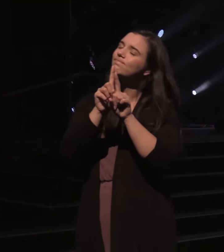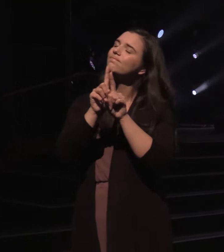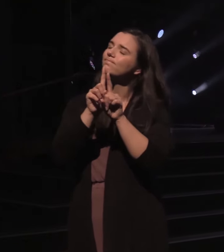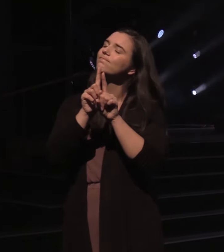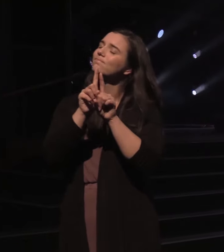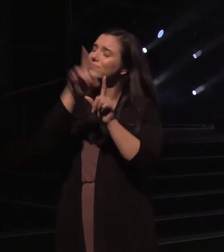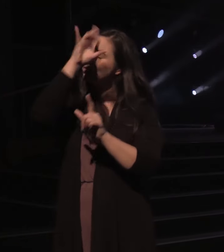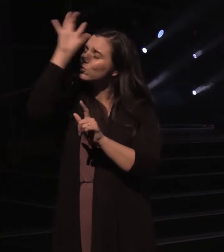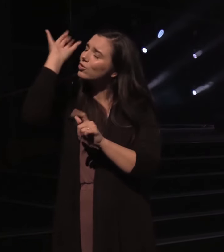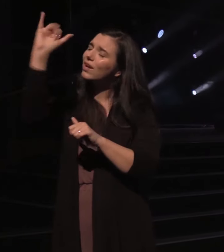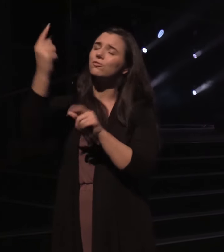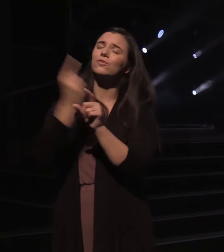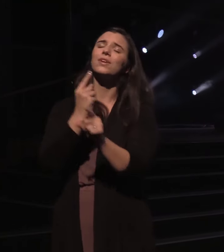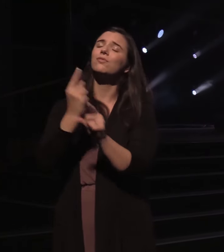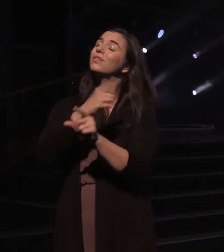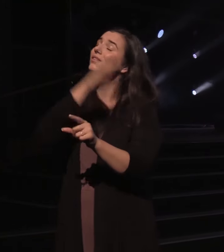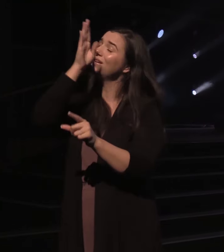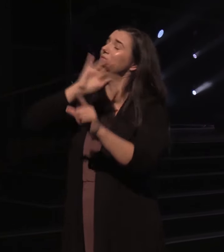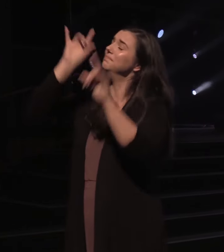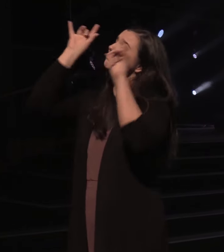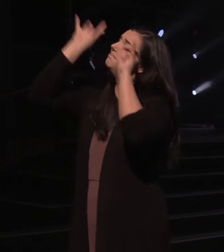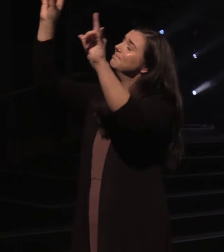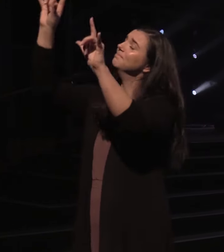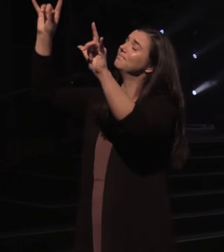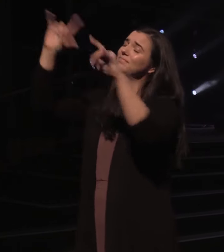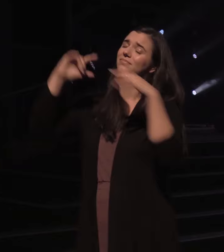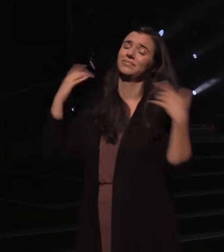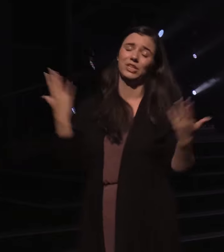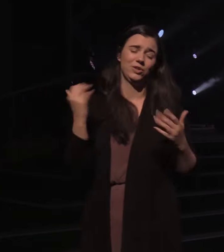That you're forever faithful. God, we love you in this place.